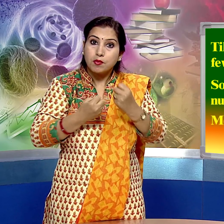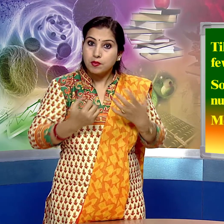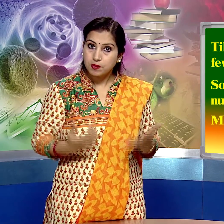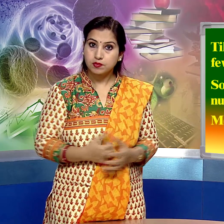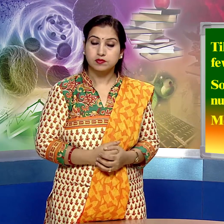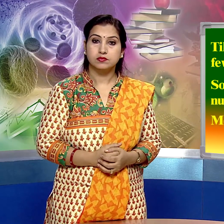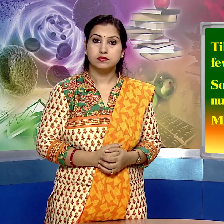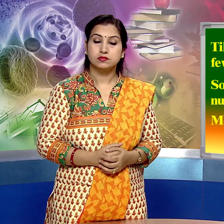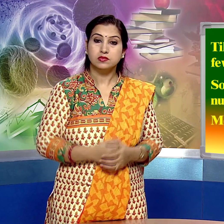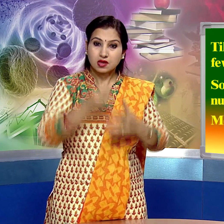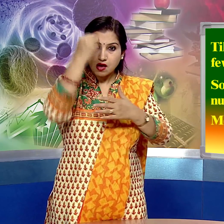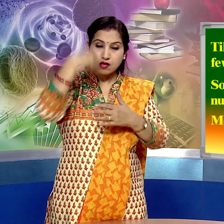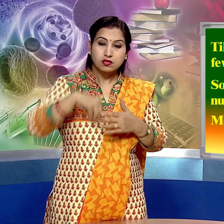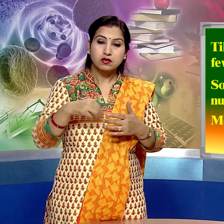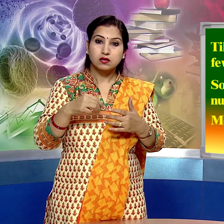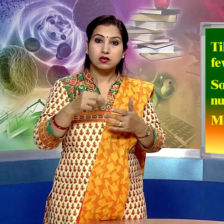meaning of deficiency,